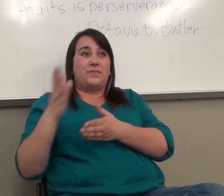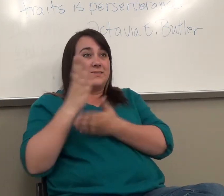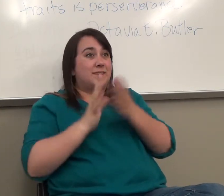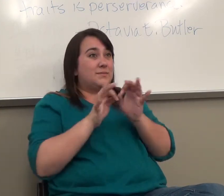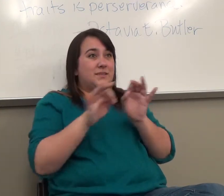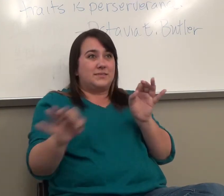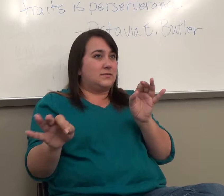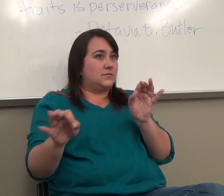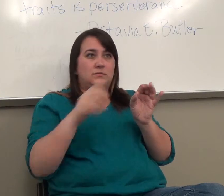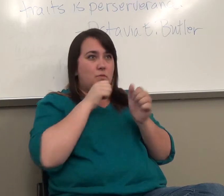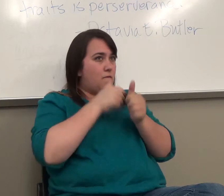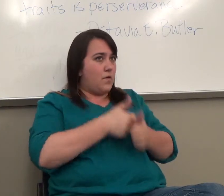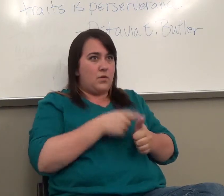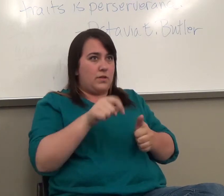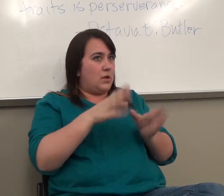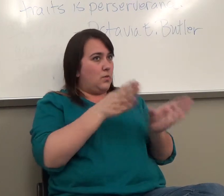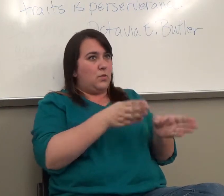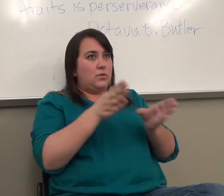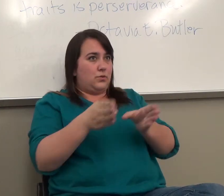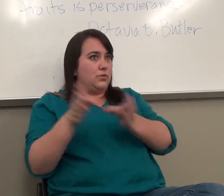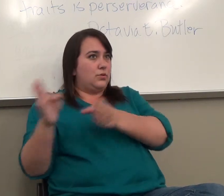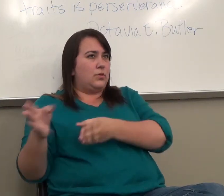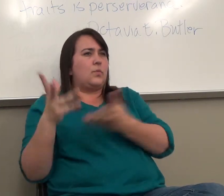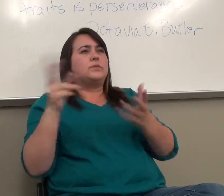think about it, what's the verb